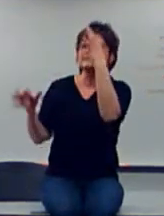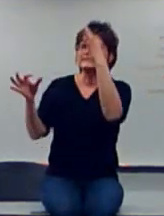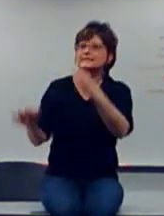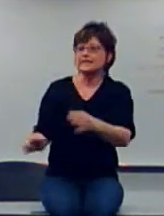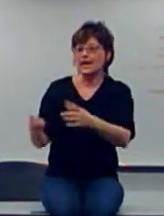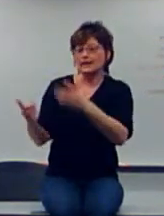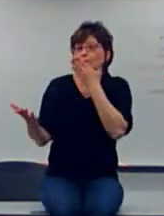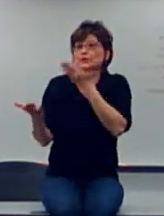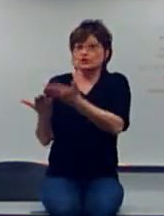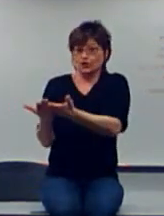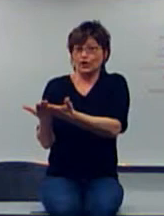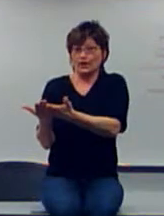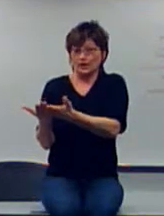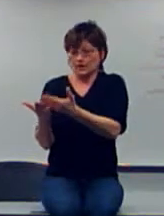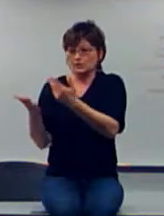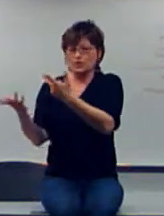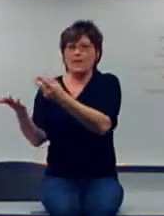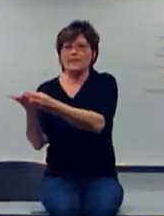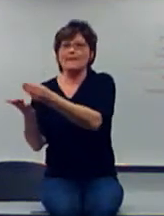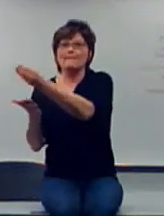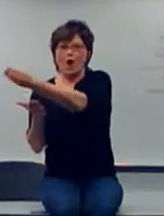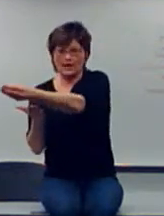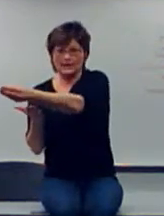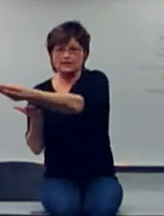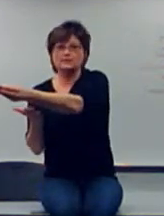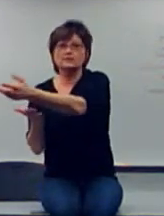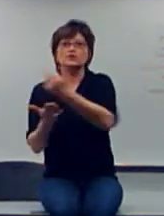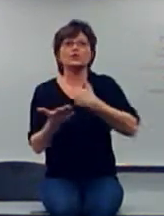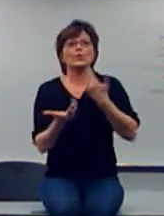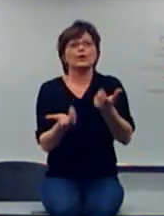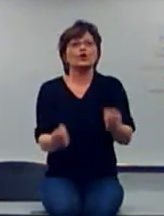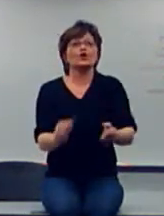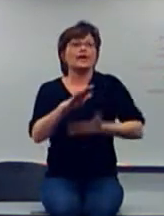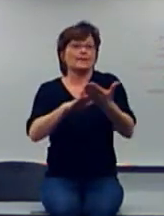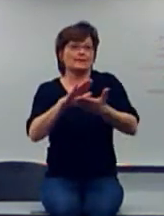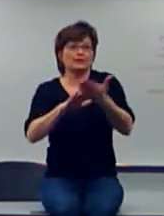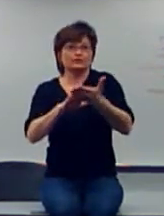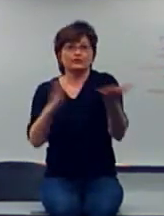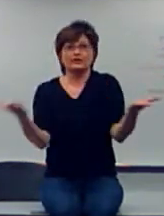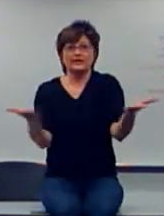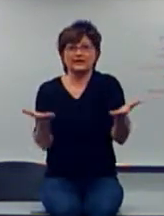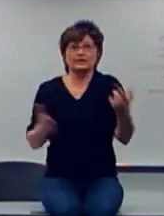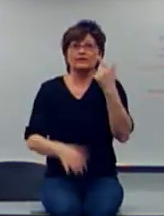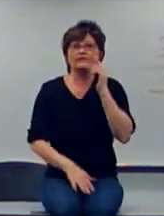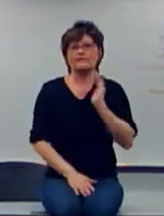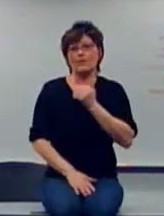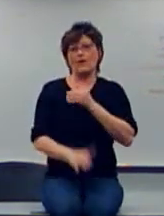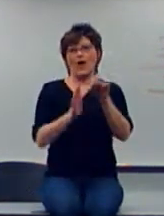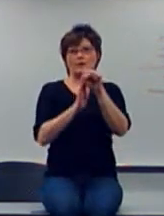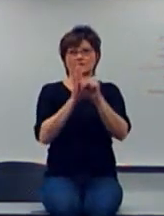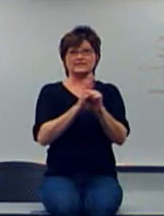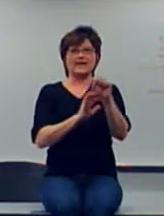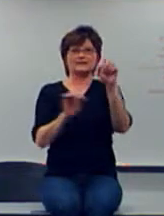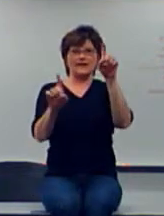and looked out their test and decided that it was good, so we bought it and we brought it here for our